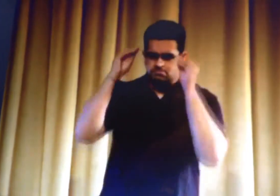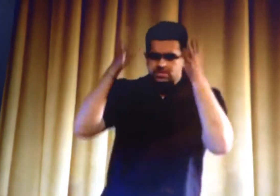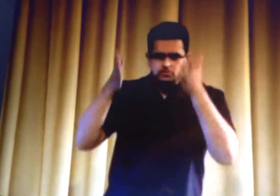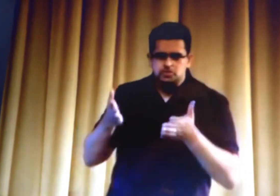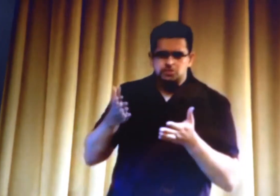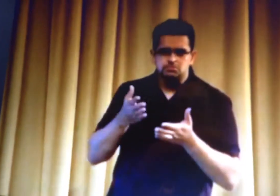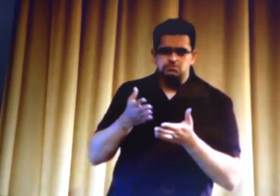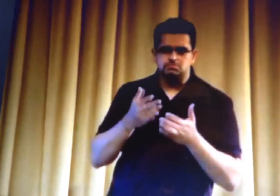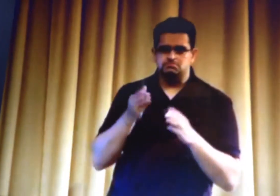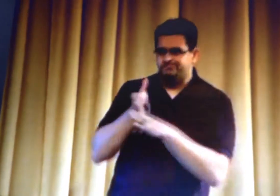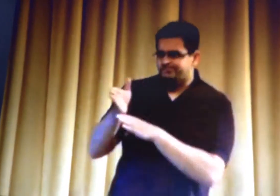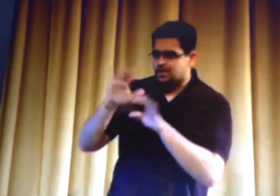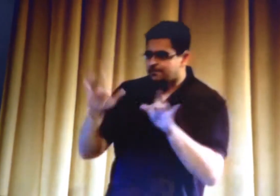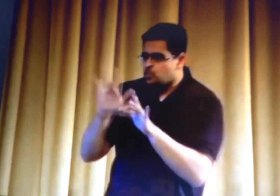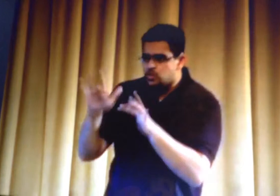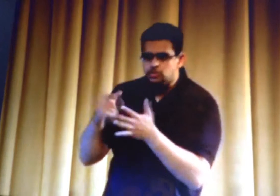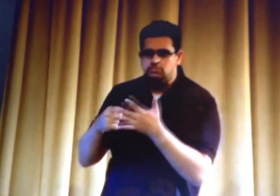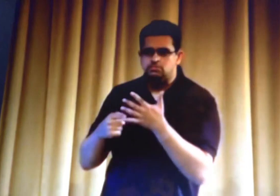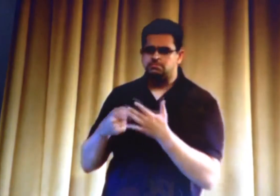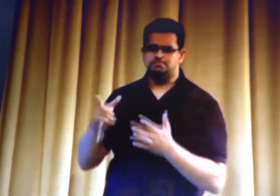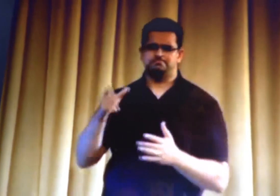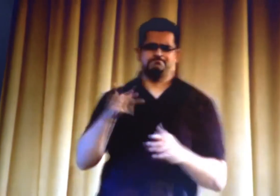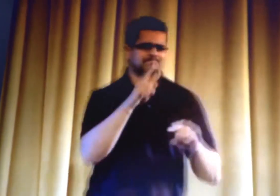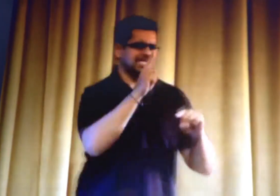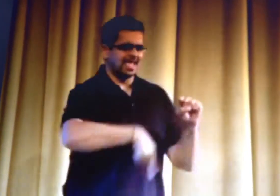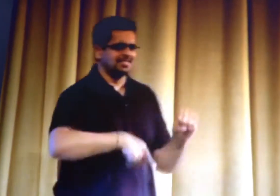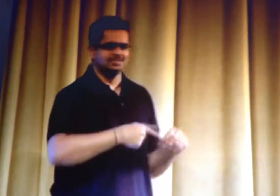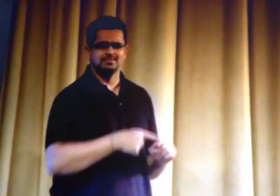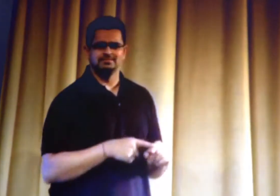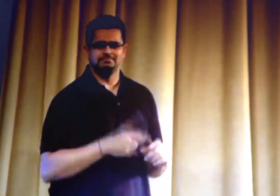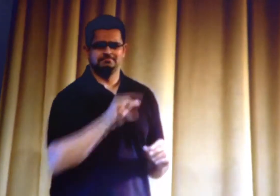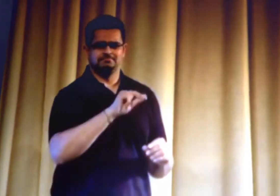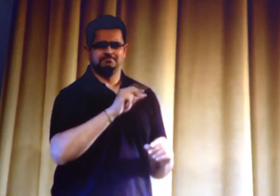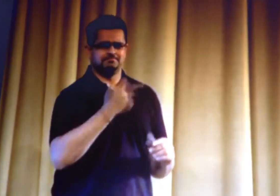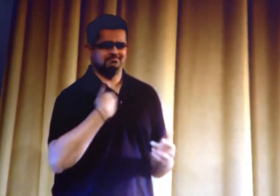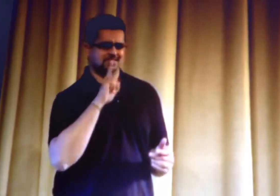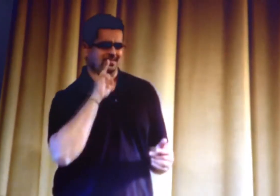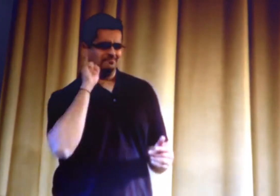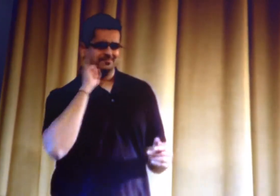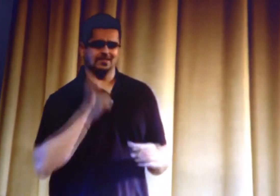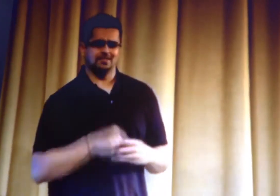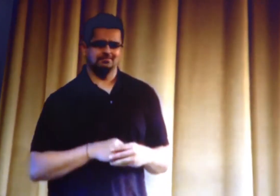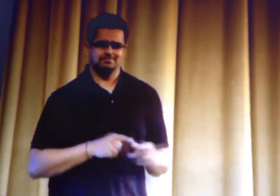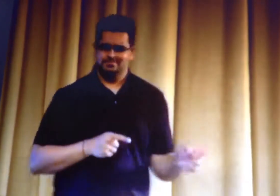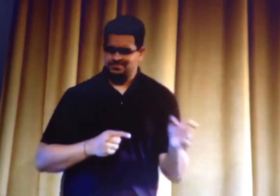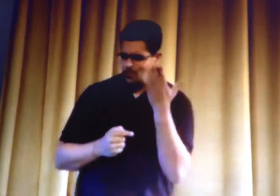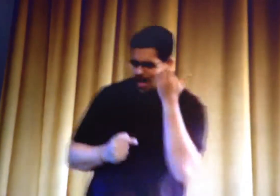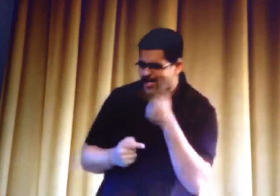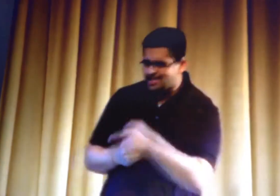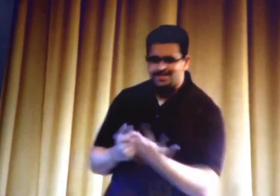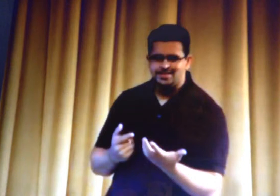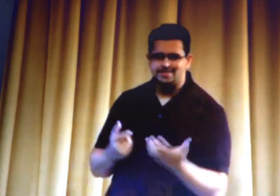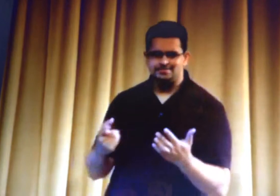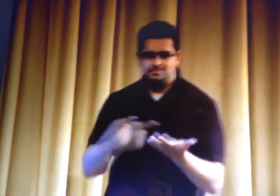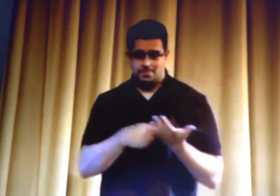So we asked these group of people what they wanted to accomplish, what their dreams were. Some were saying that they wanted to cook or that they wanted to be a parent. And when we talked to these